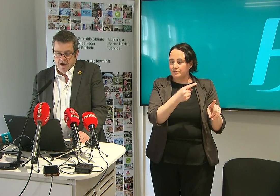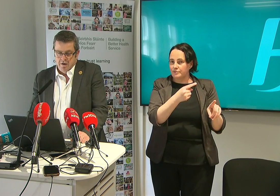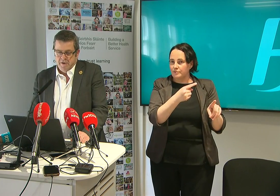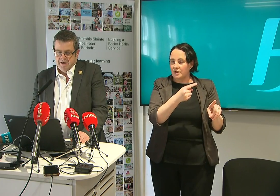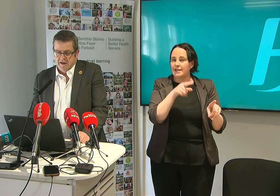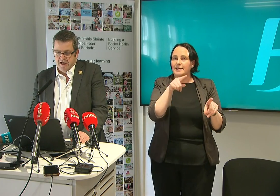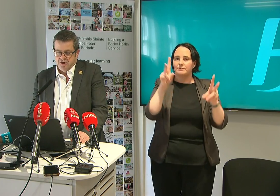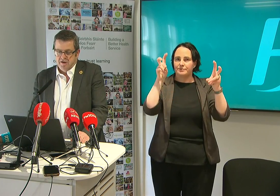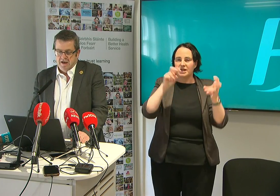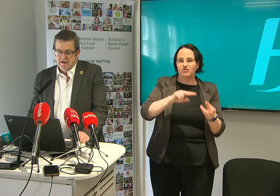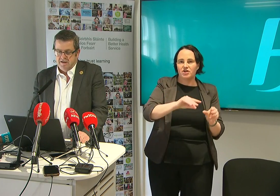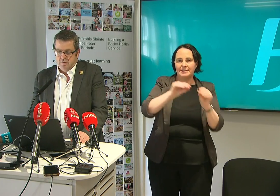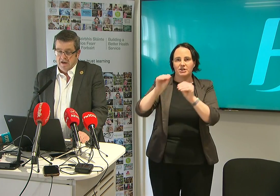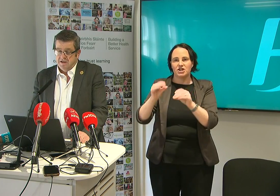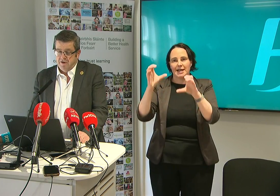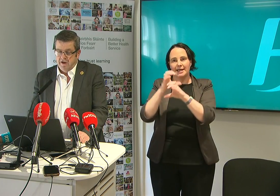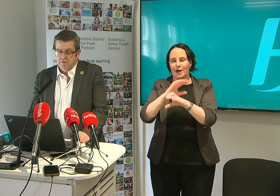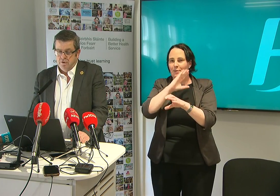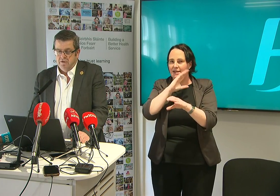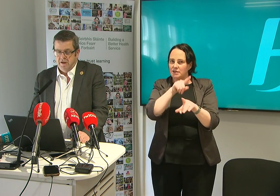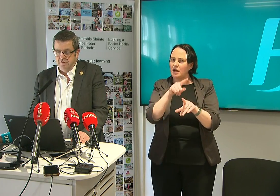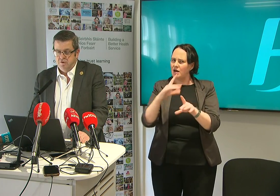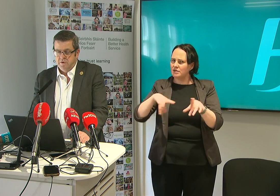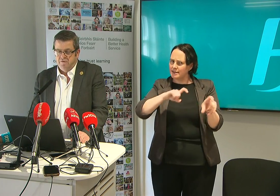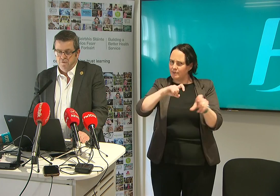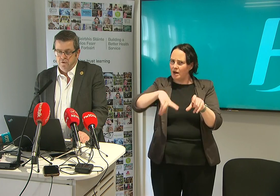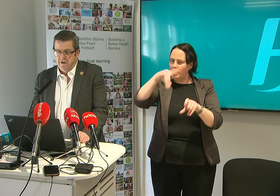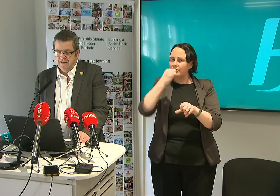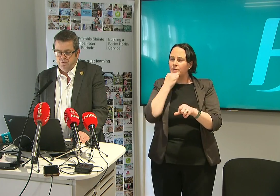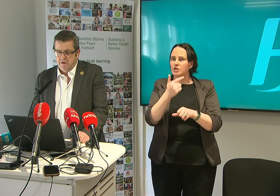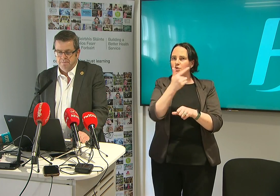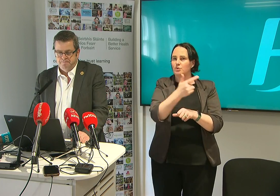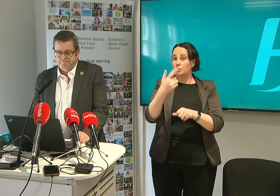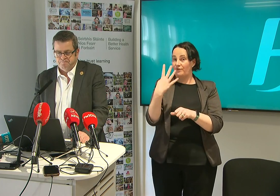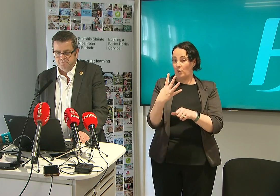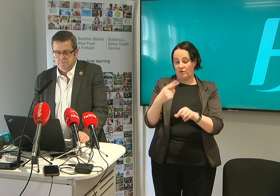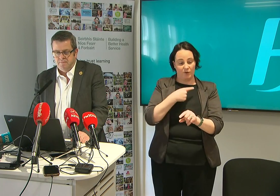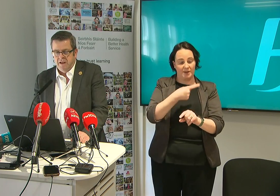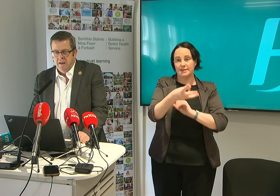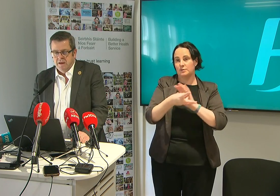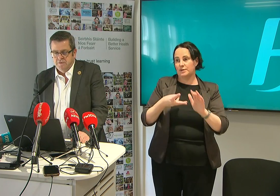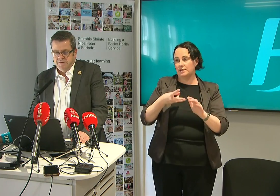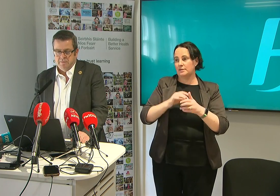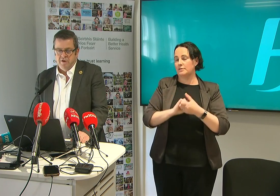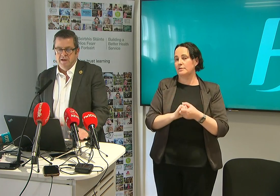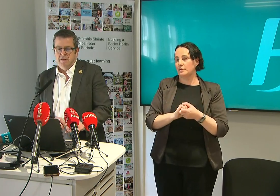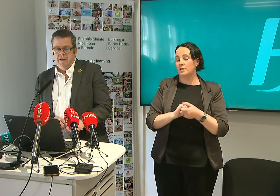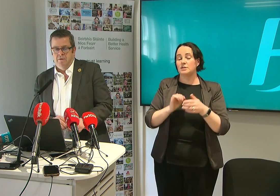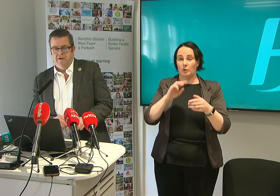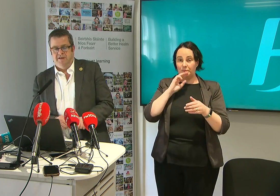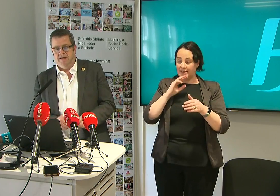transitional care bed allocation at a relatively high number, 224 in the last week. So in